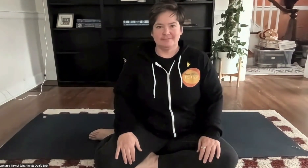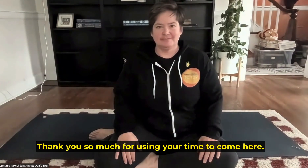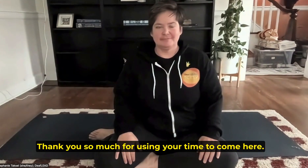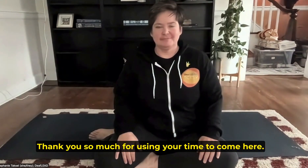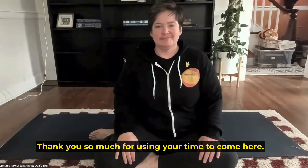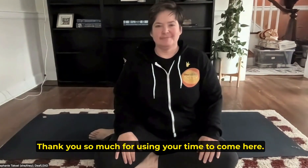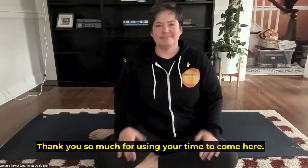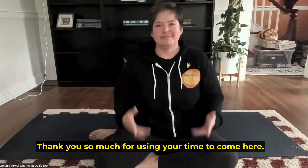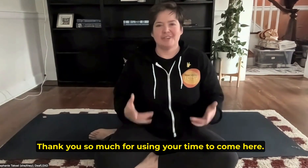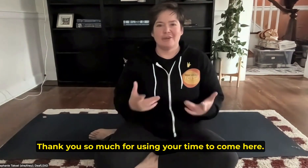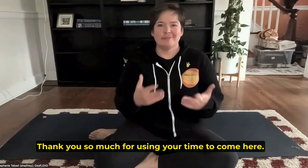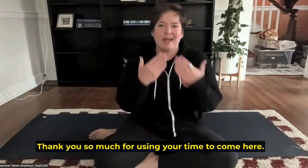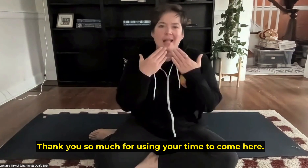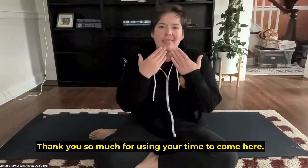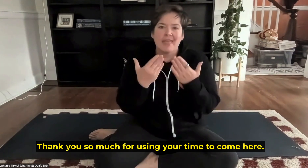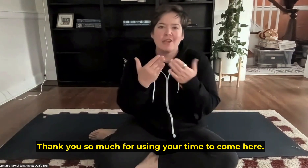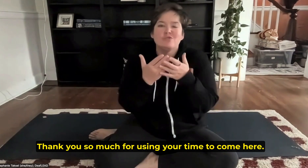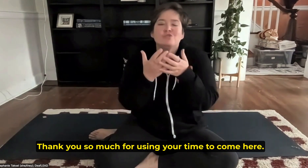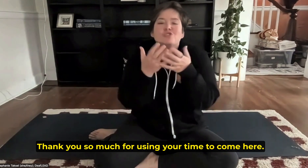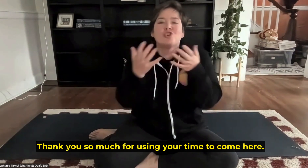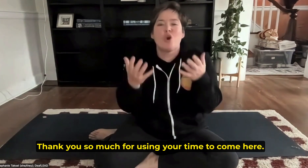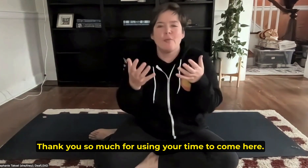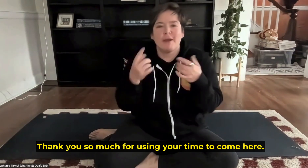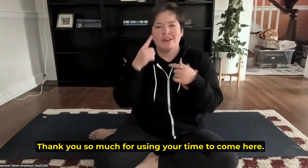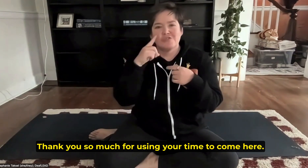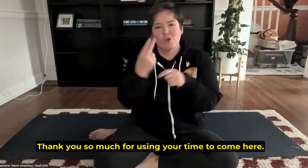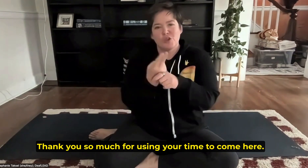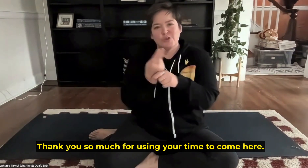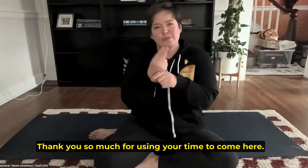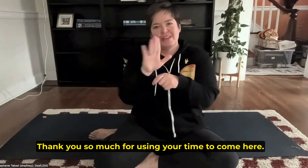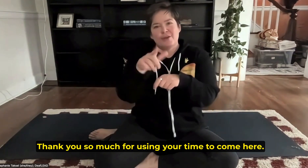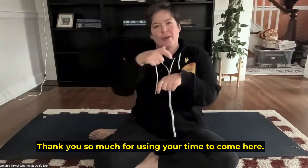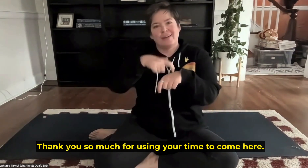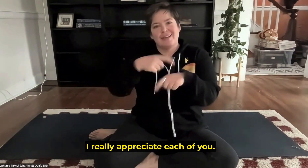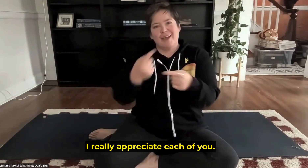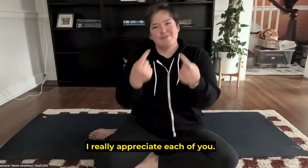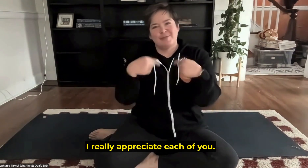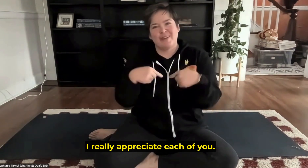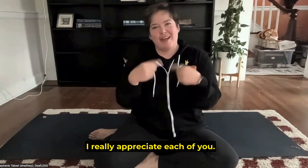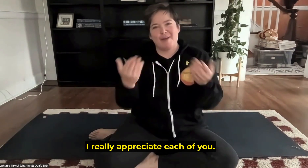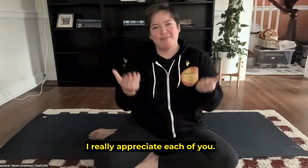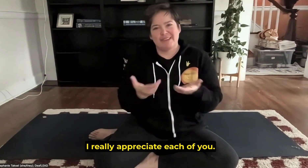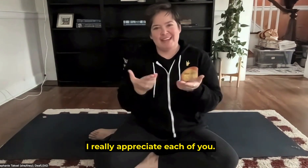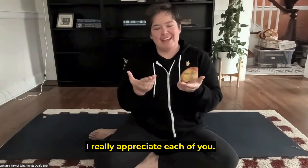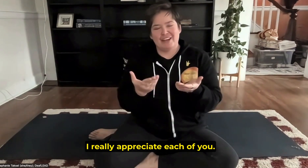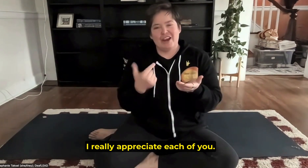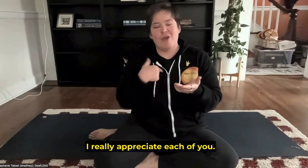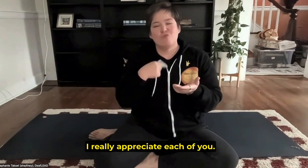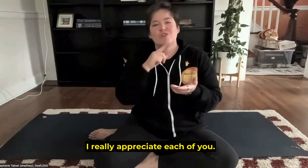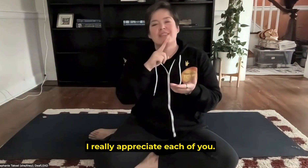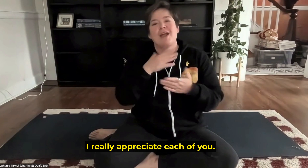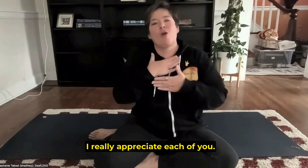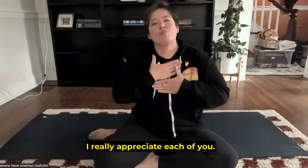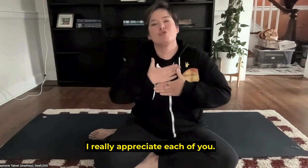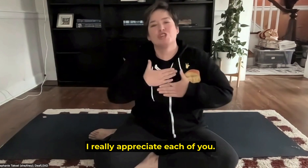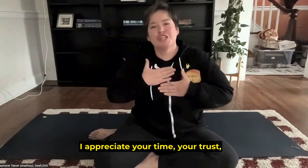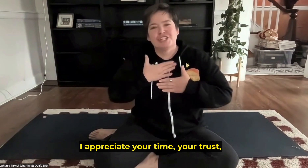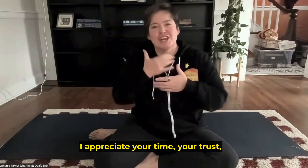Thank you so much for using your time to come here. I really appreciate each of you.